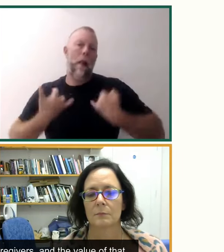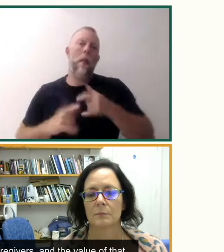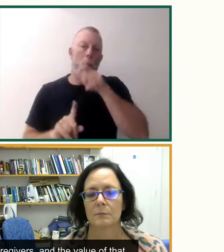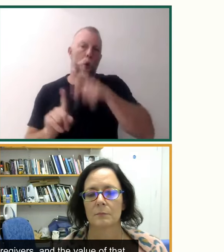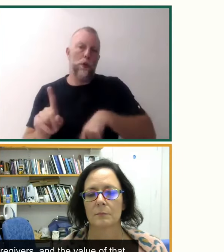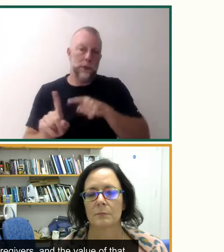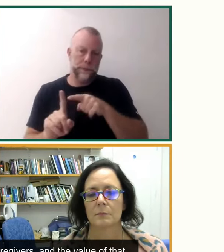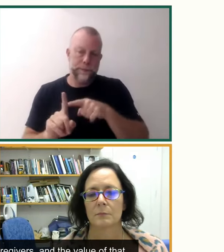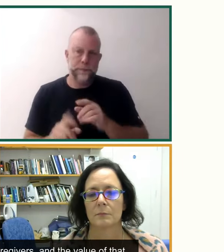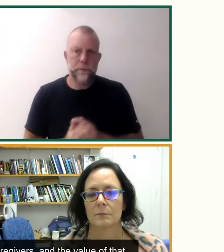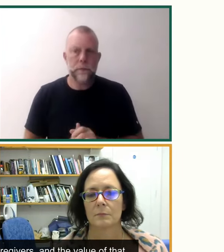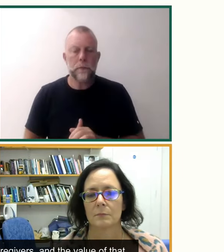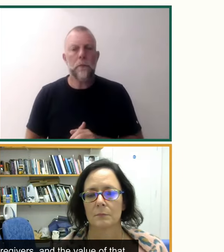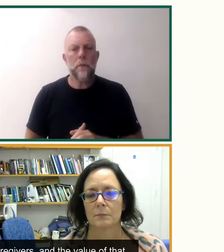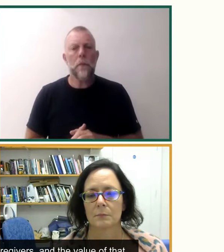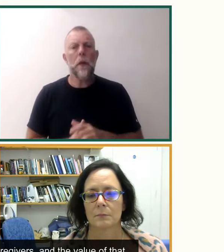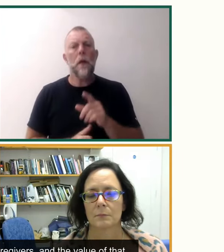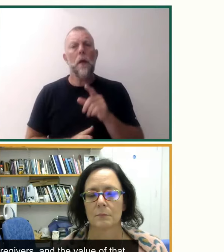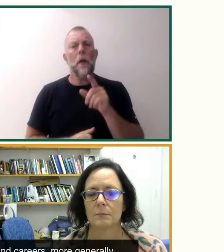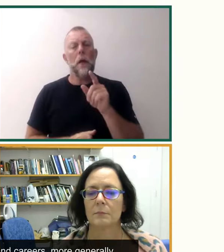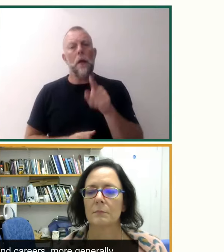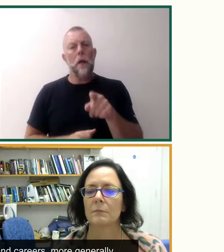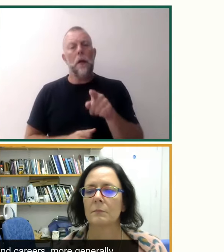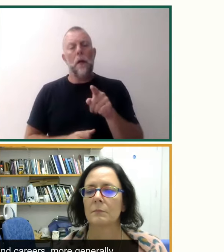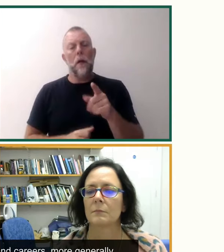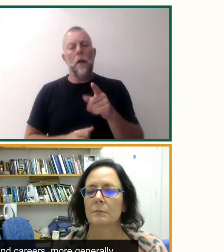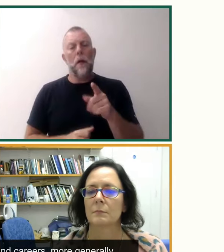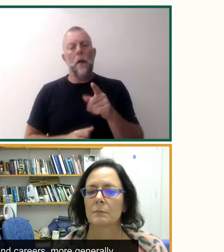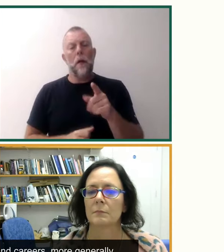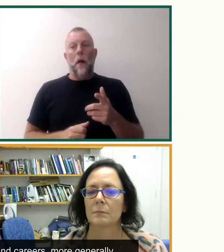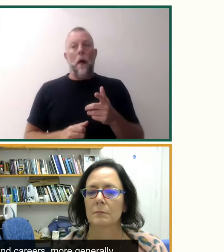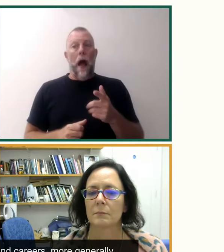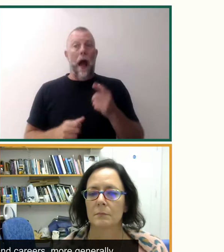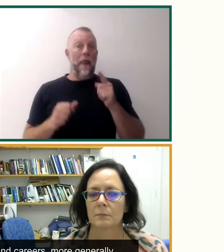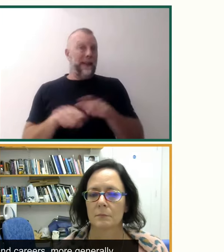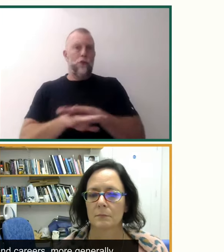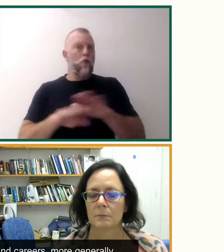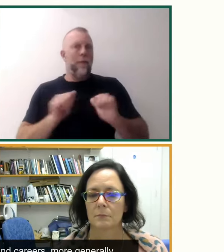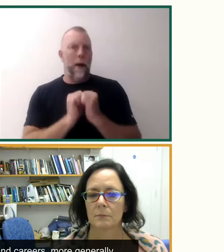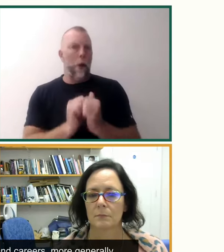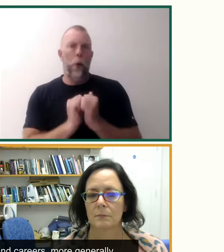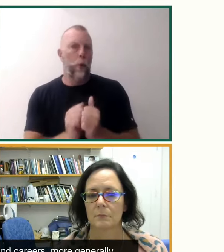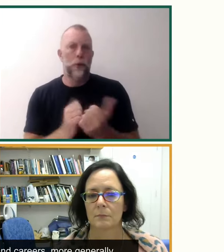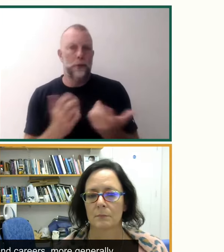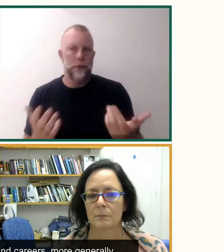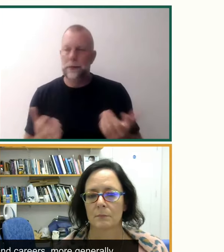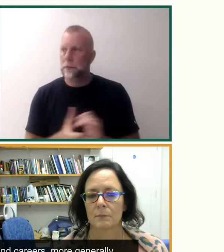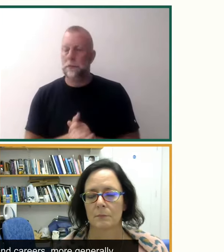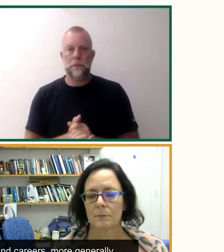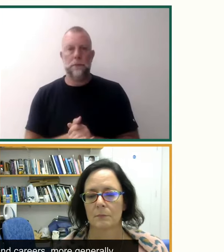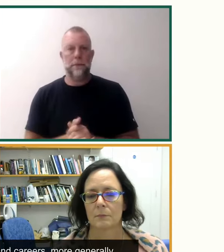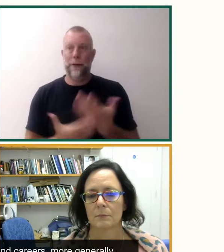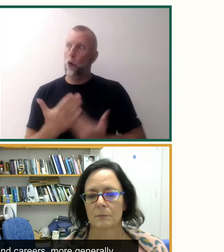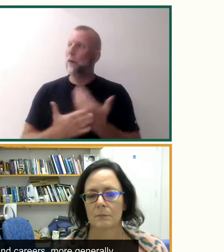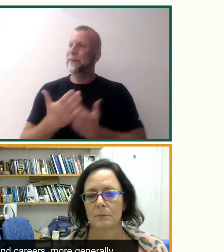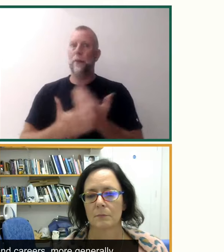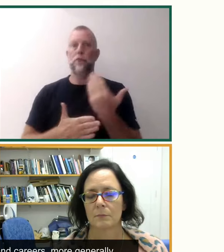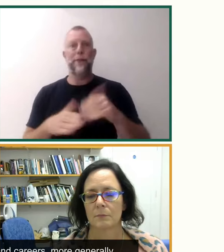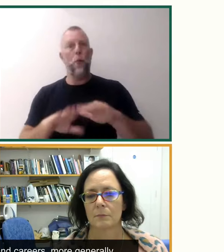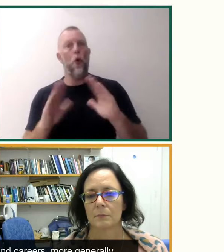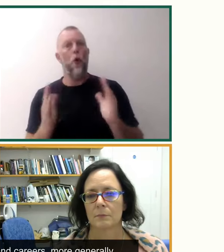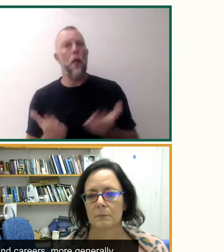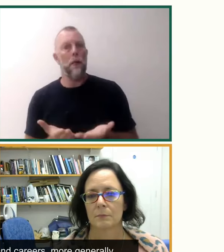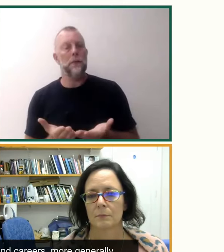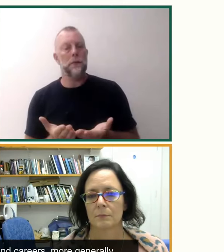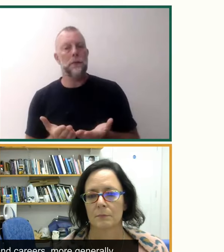Again, an entity that's so devalued in the contemporary world of